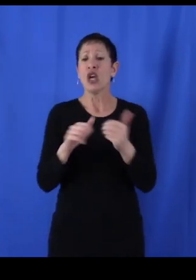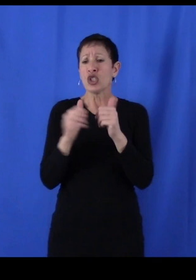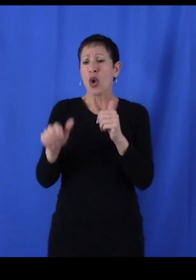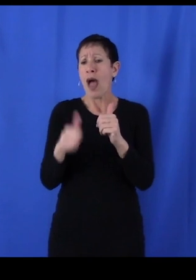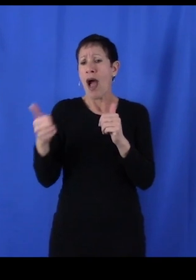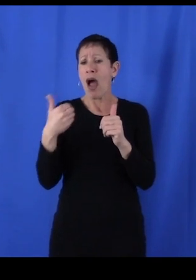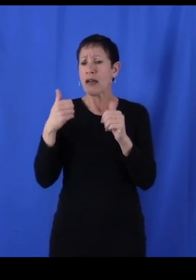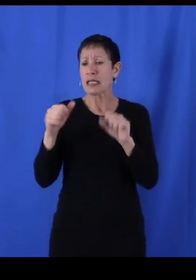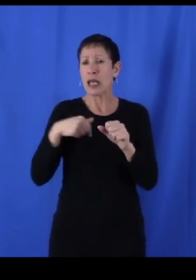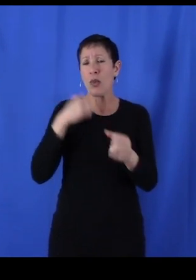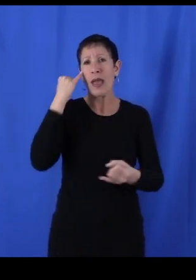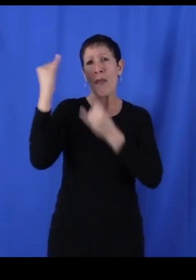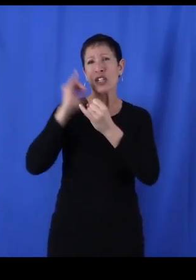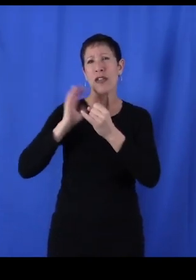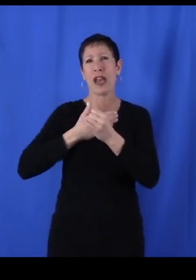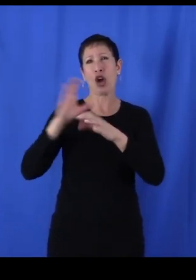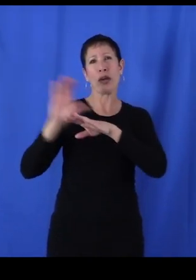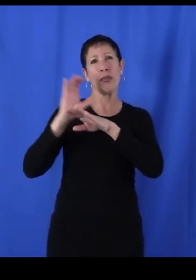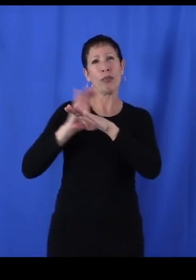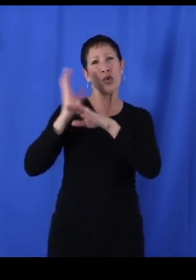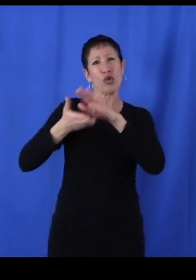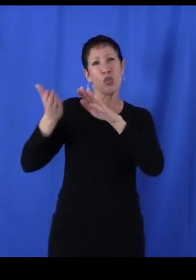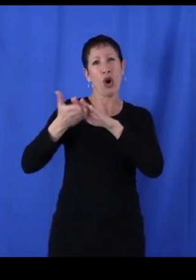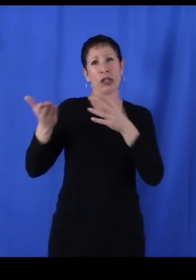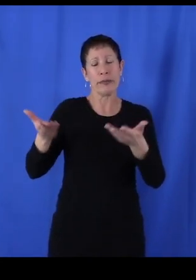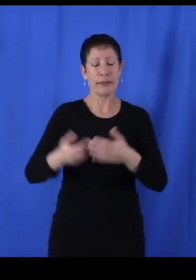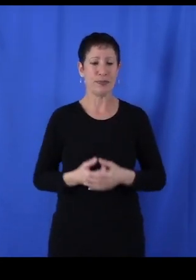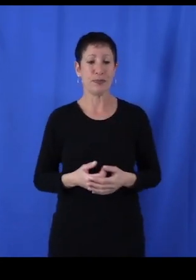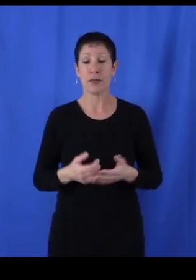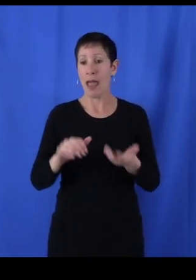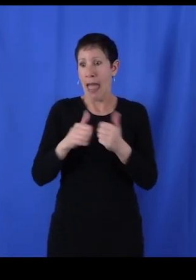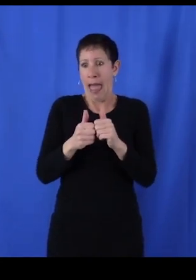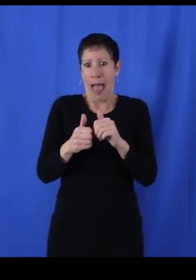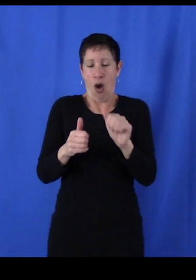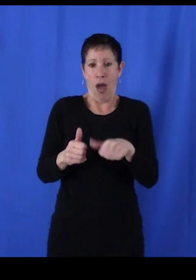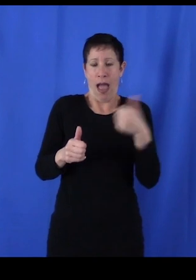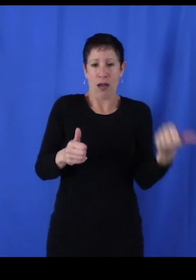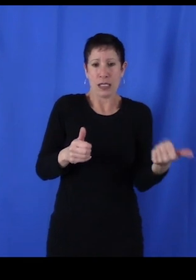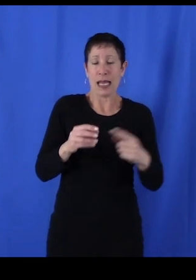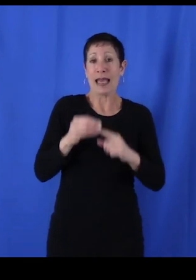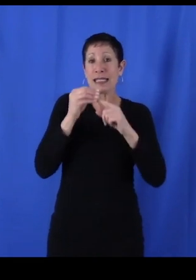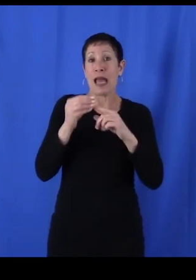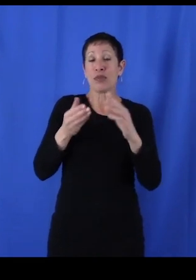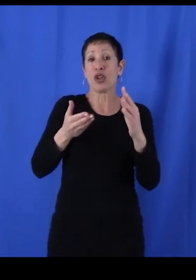our computers worked? Right? How else except through these